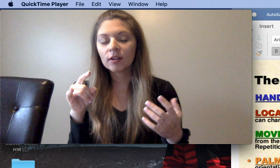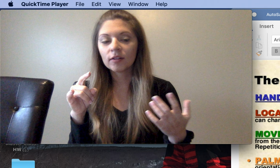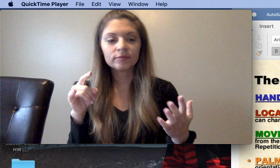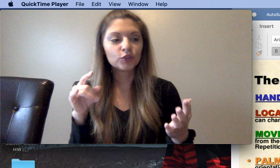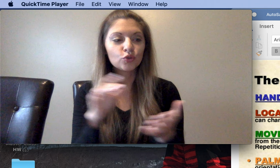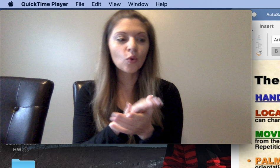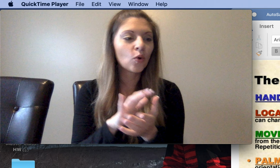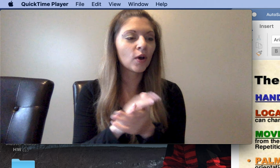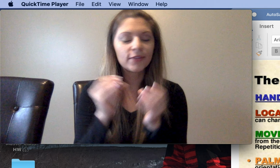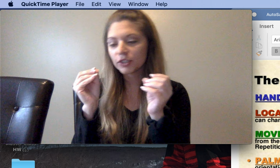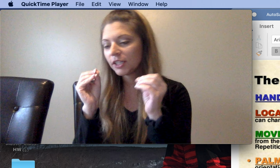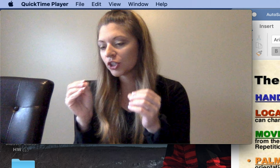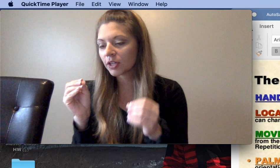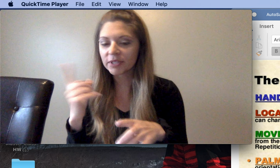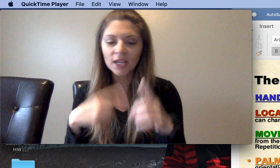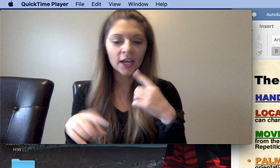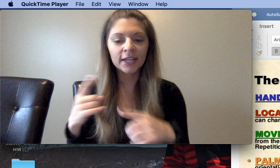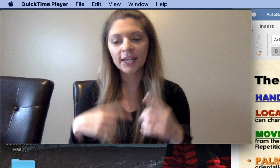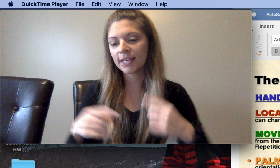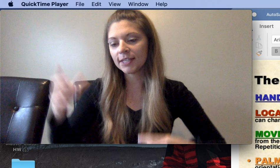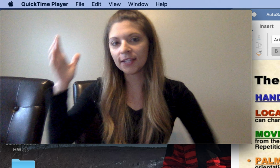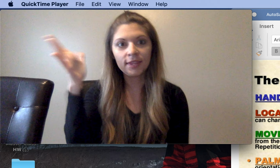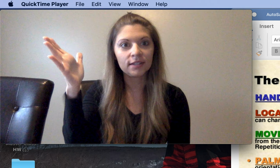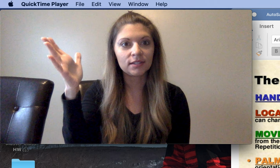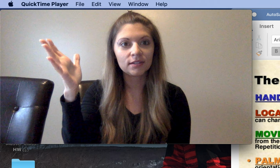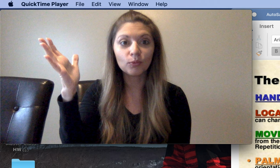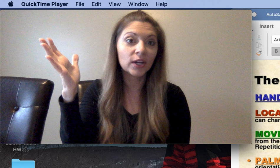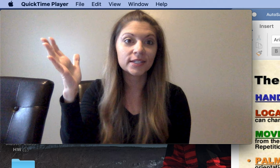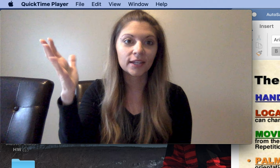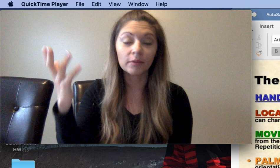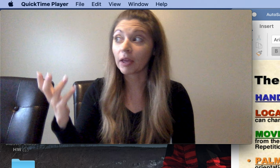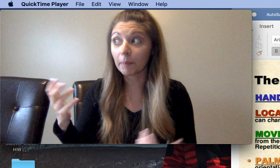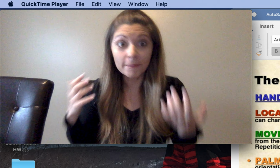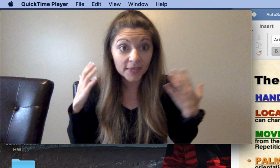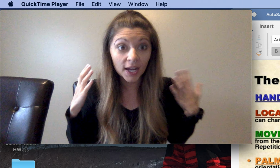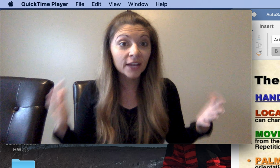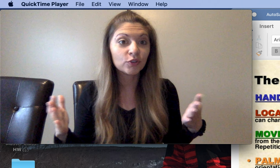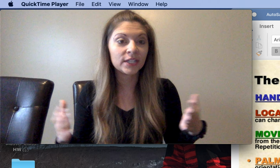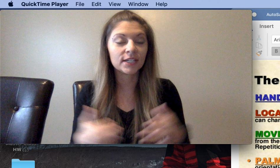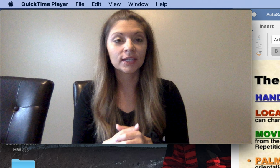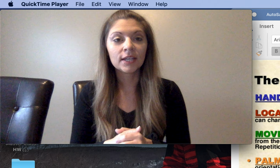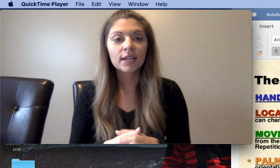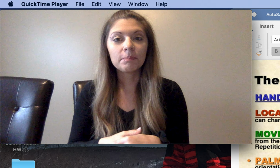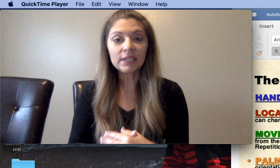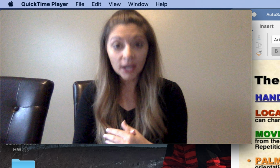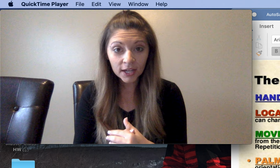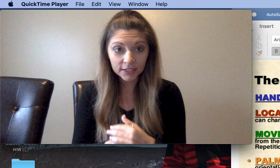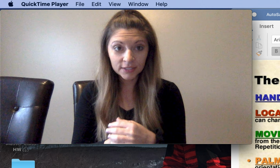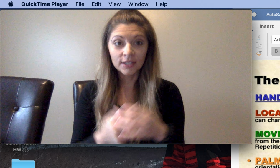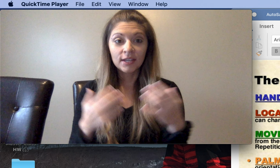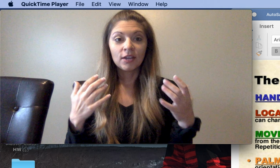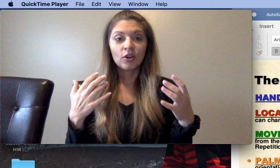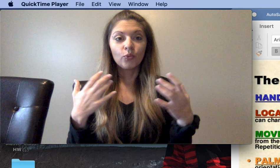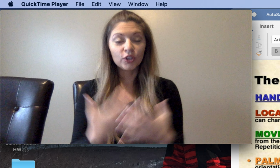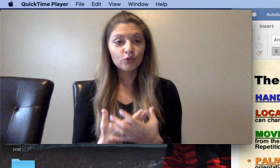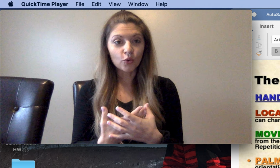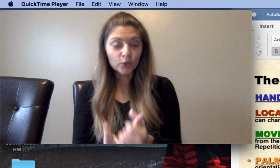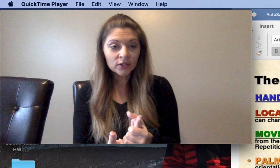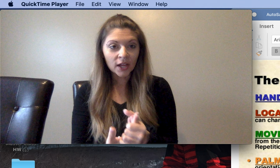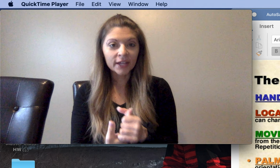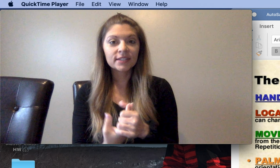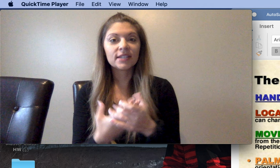in school and they're teaching him sign and he did this. What is it? I'm like, I have no idea. Because what